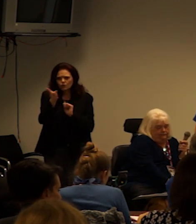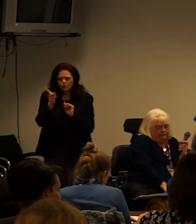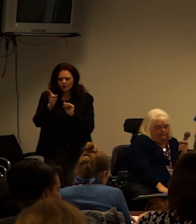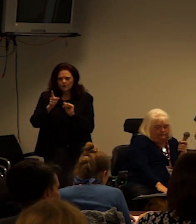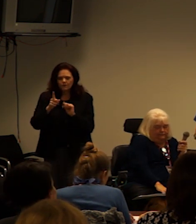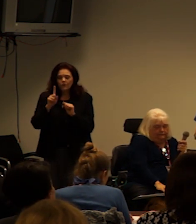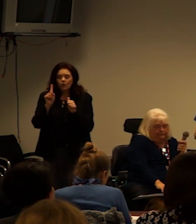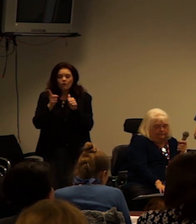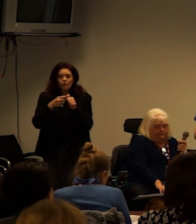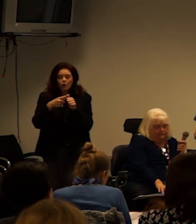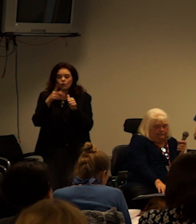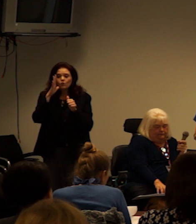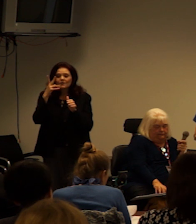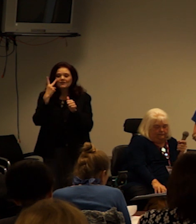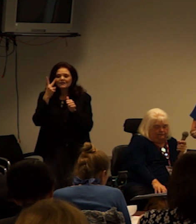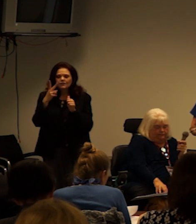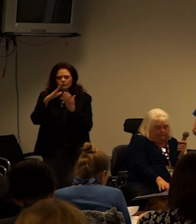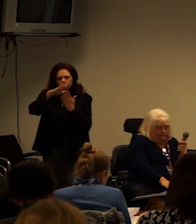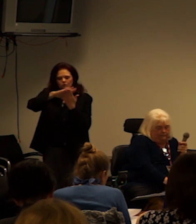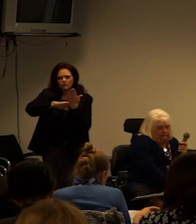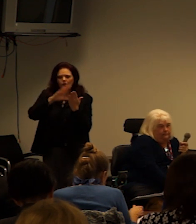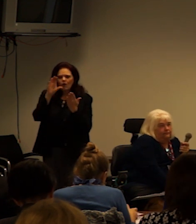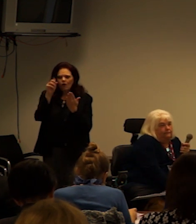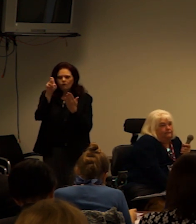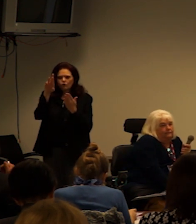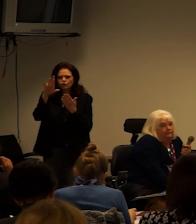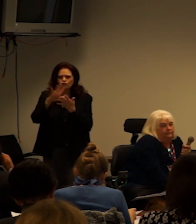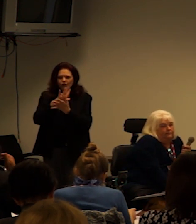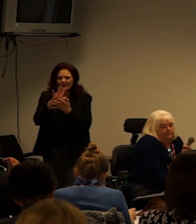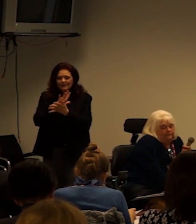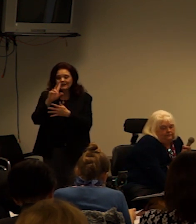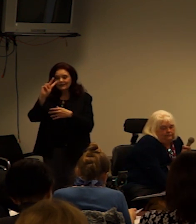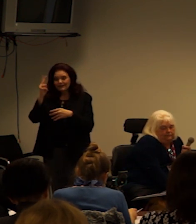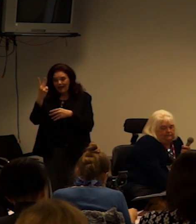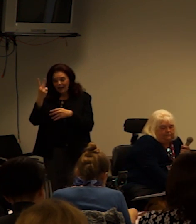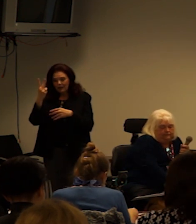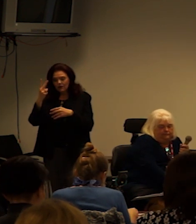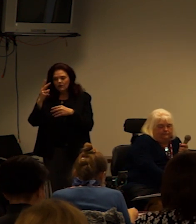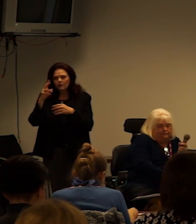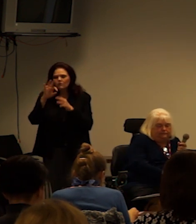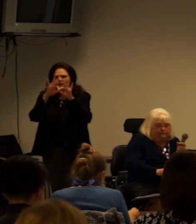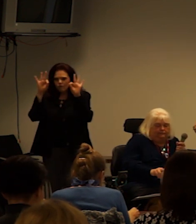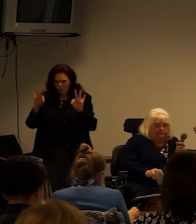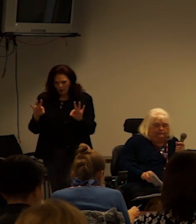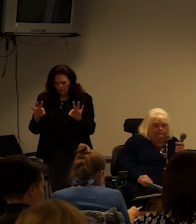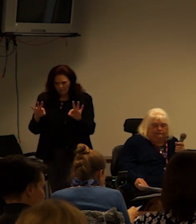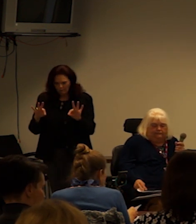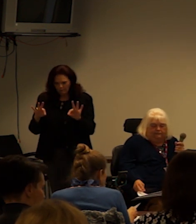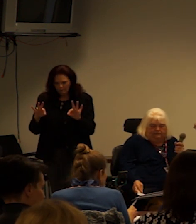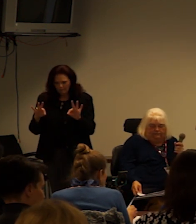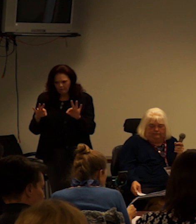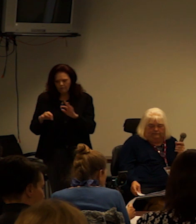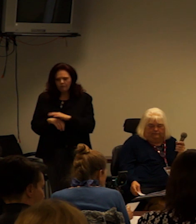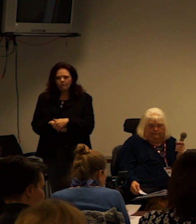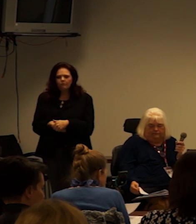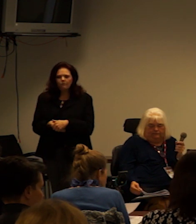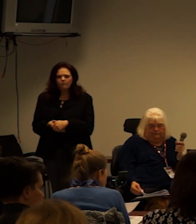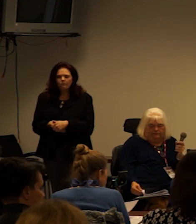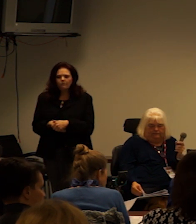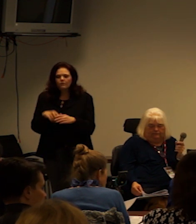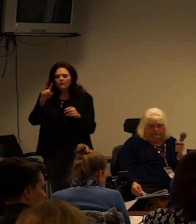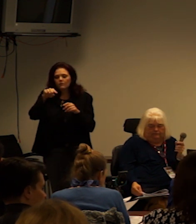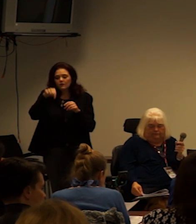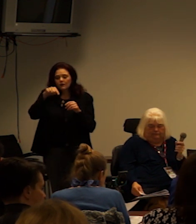you. Okay. The first thing you're going to see is a cover sheet. The second thing you're going to see is a form. This is a